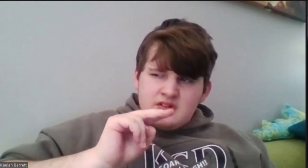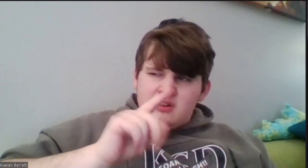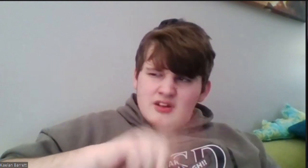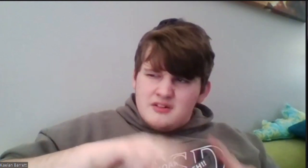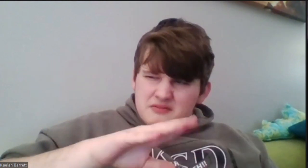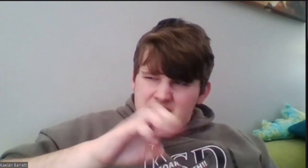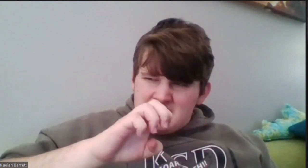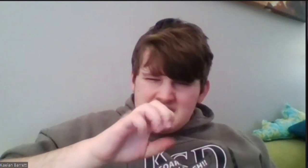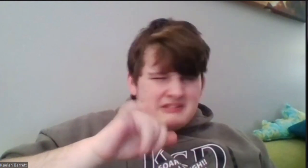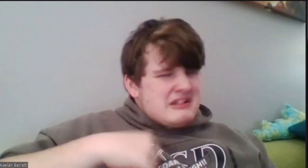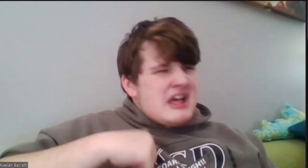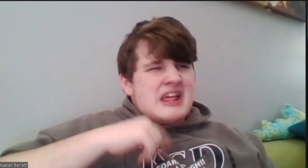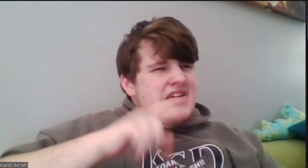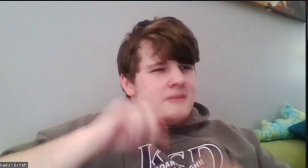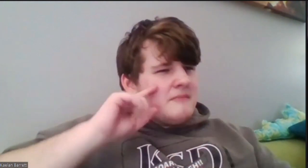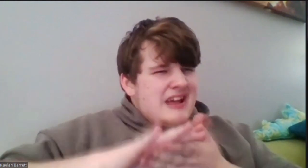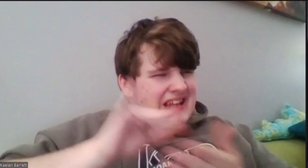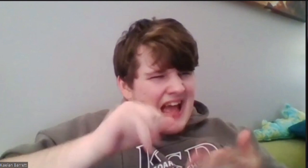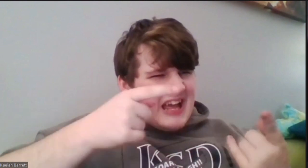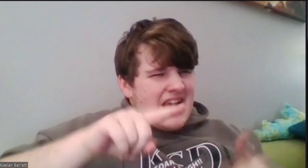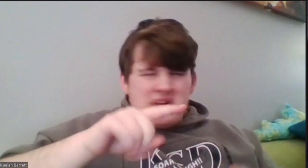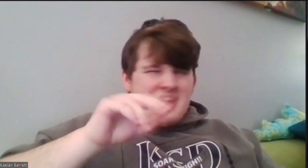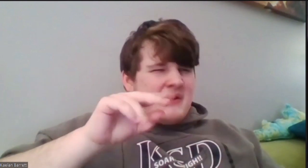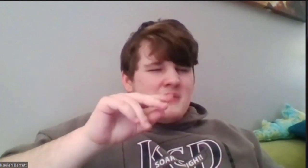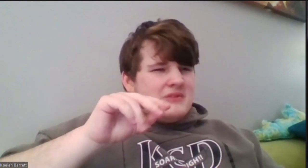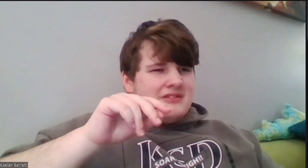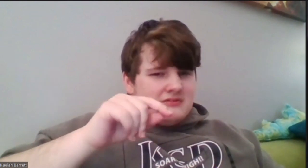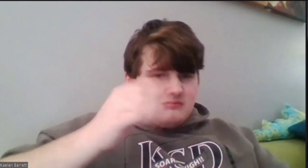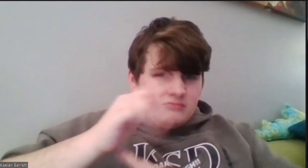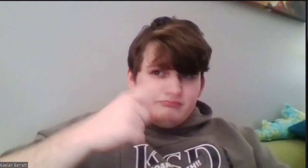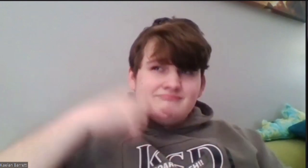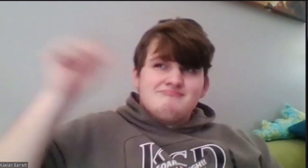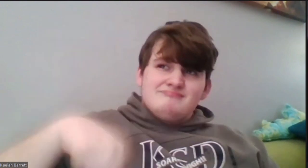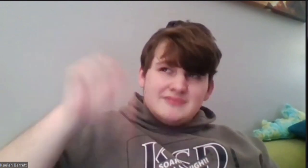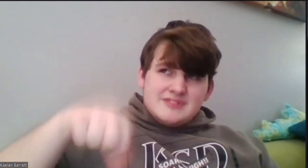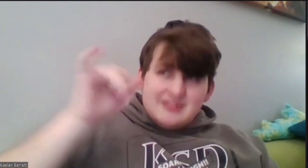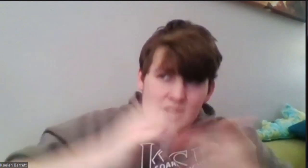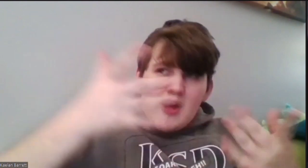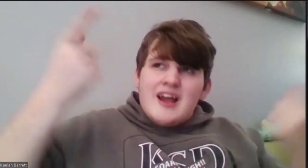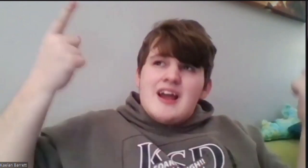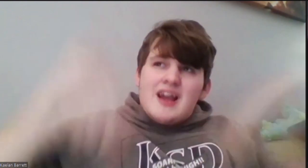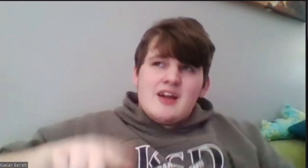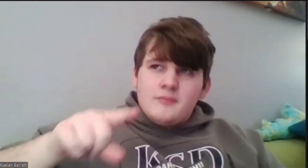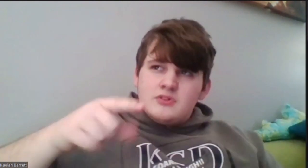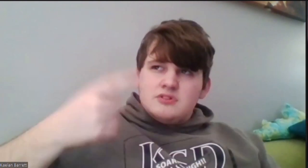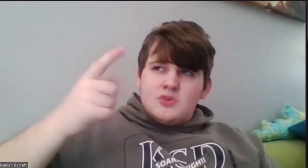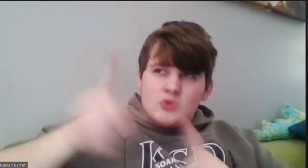Scrooge, it can't be. I can't believe that. There's no way. Say, yep, that's